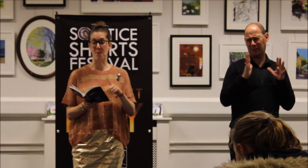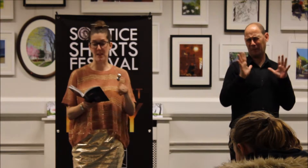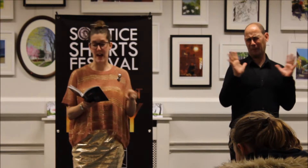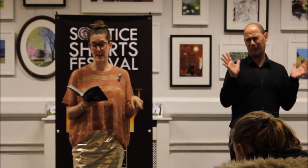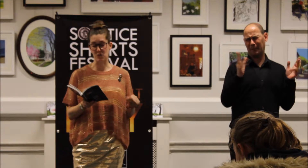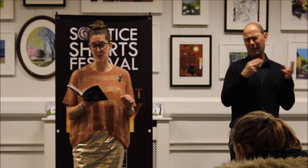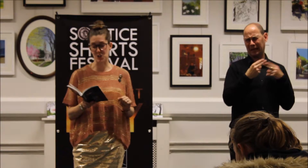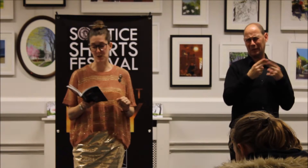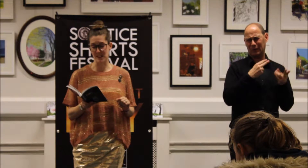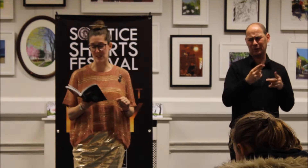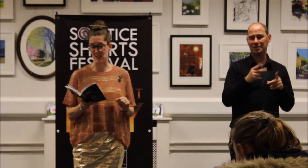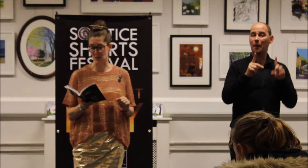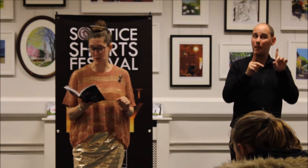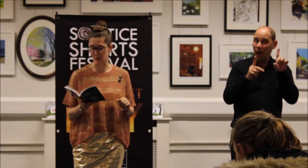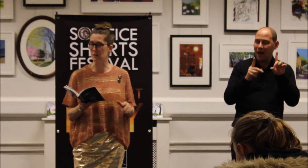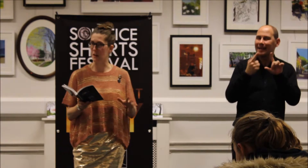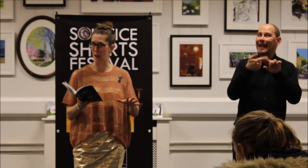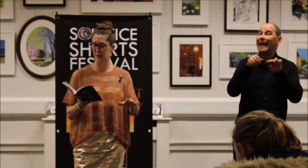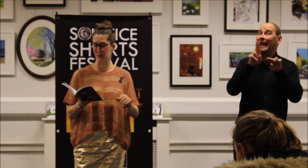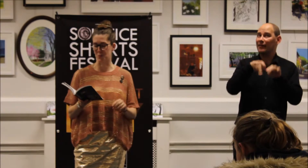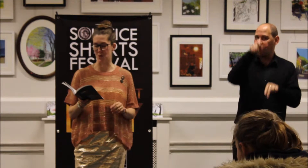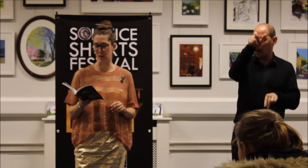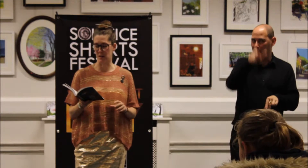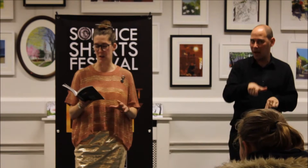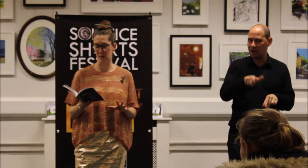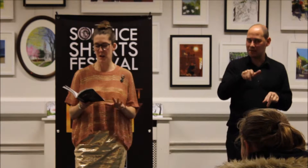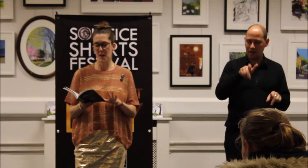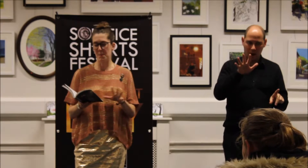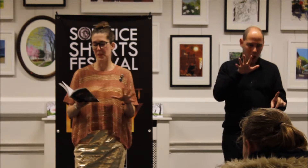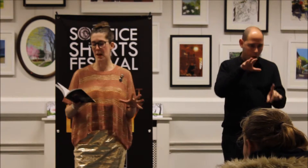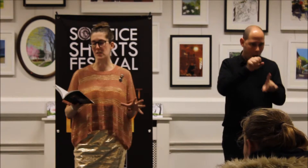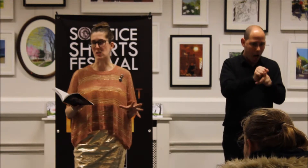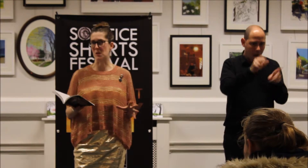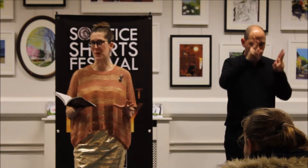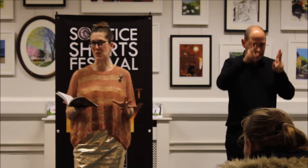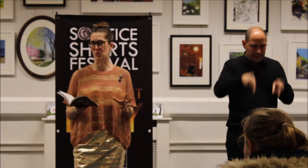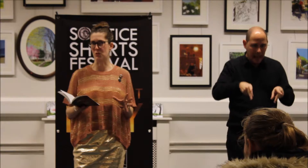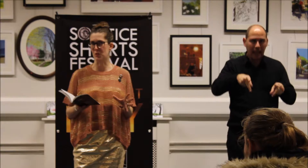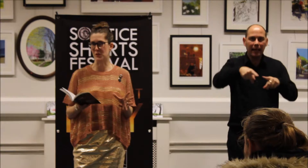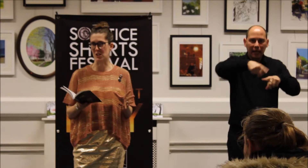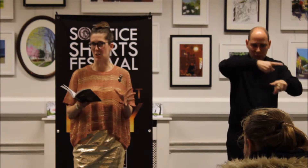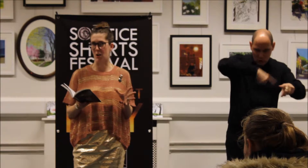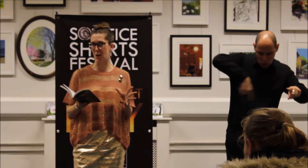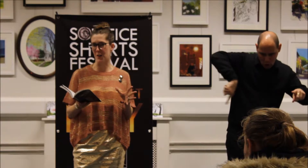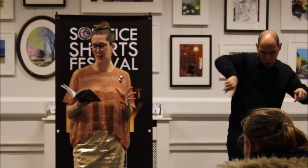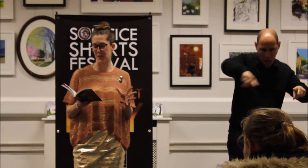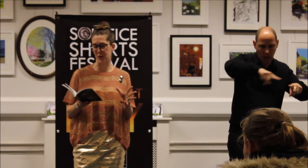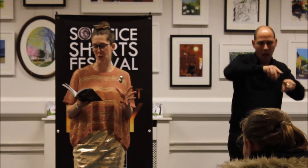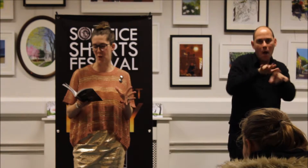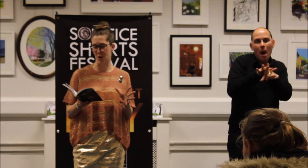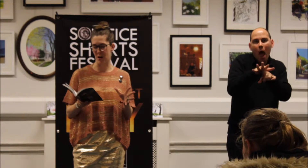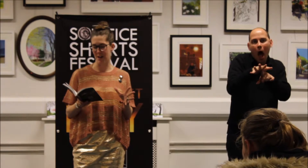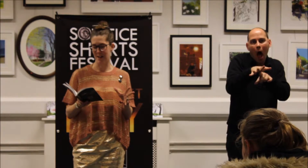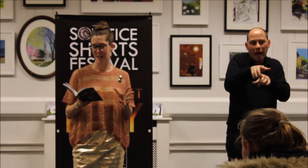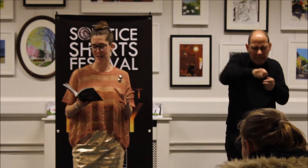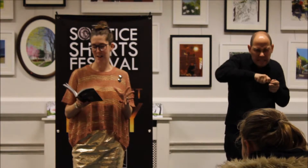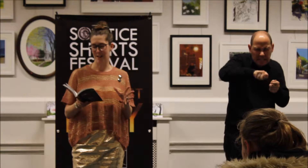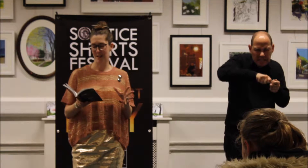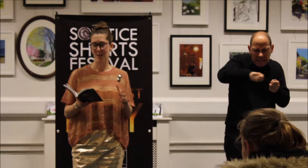middle of a black ritualistic circle, candles burning low, blood seeping into the grooves she carved on the